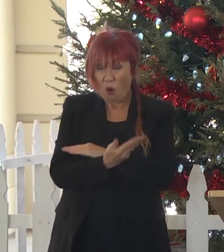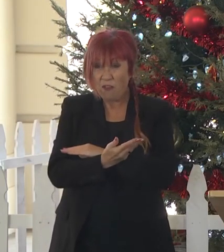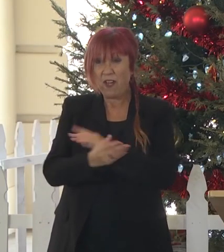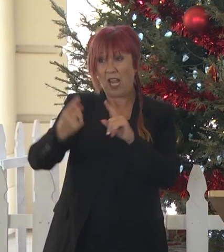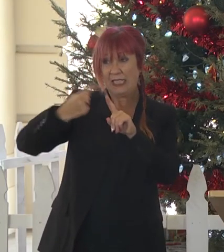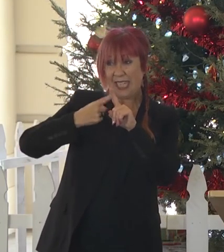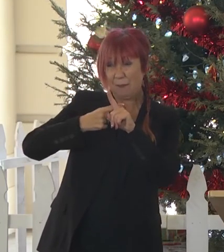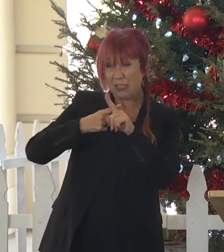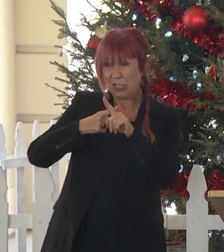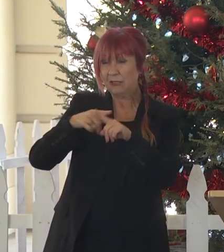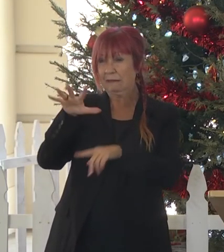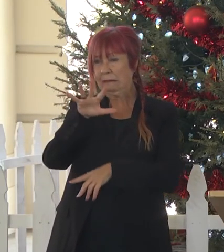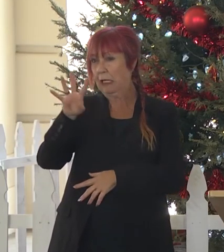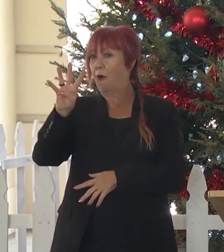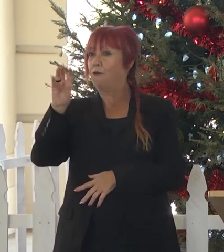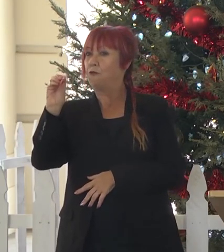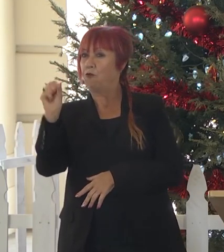be in the mid-40s.